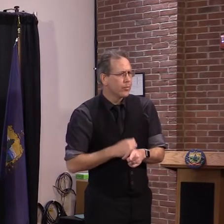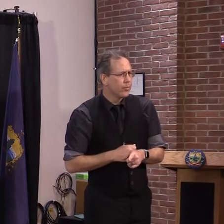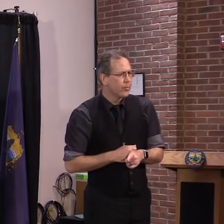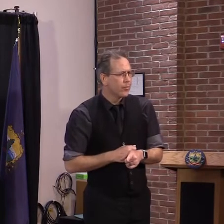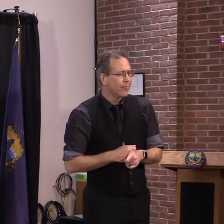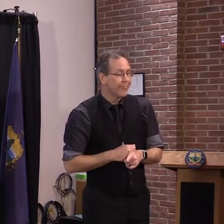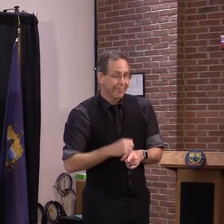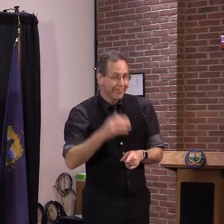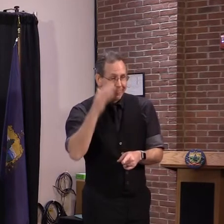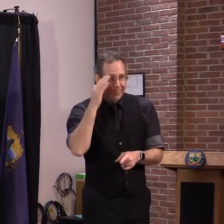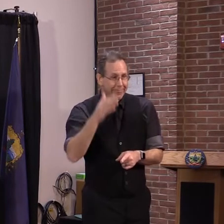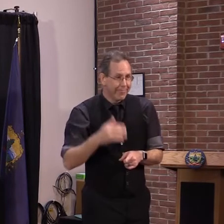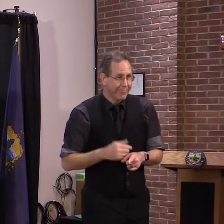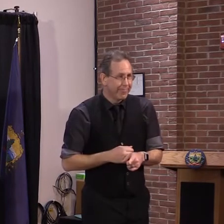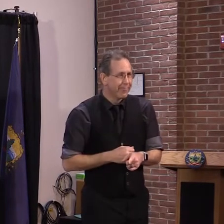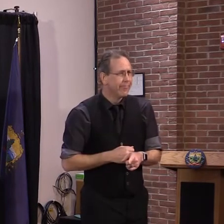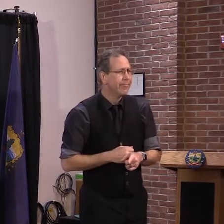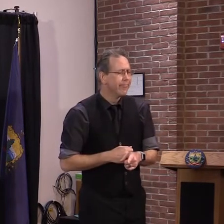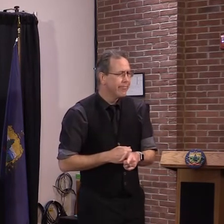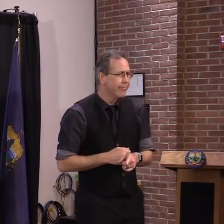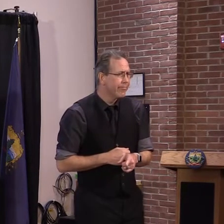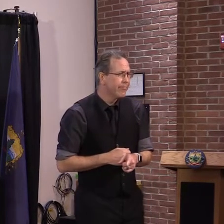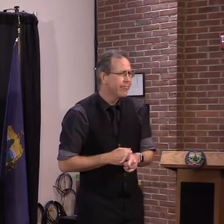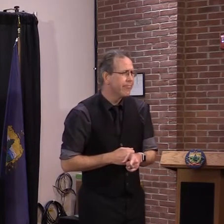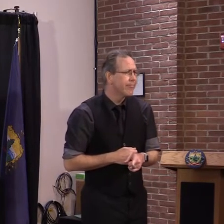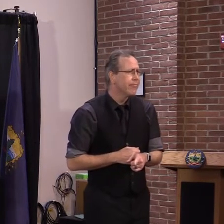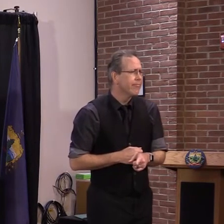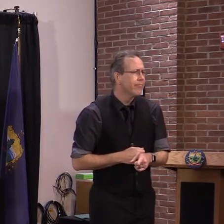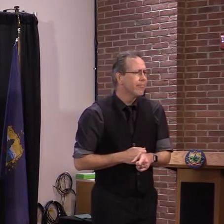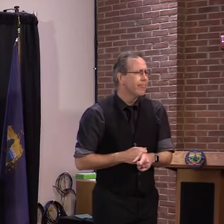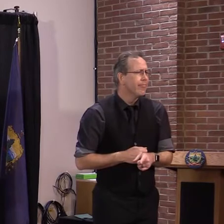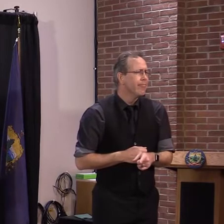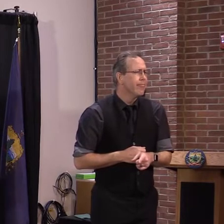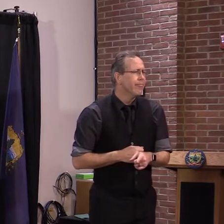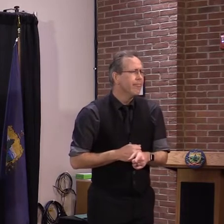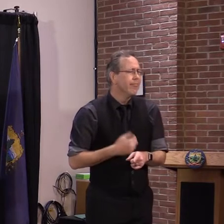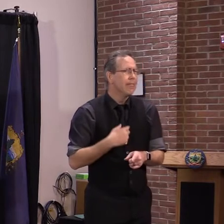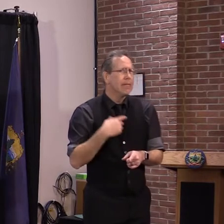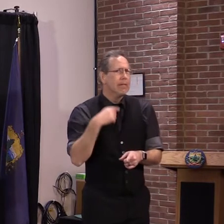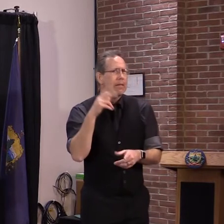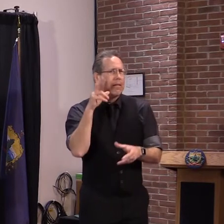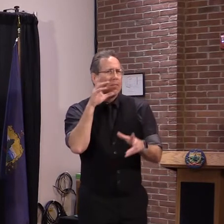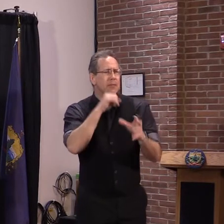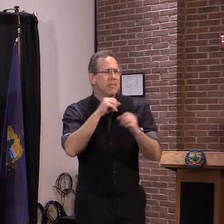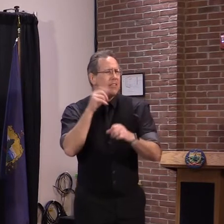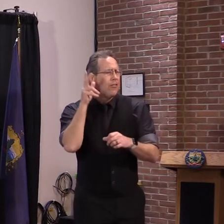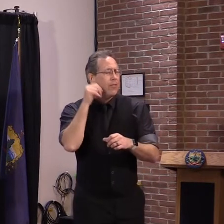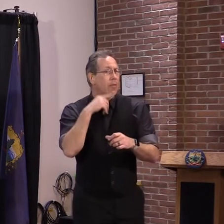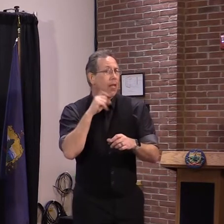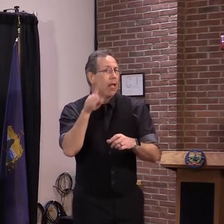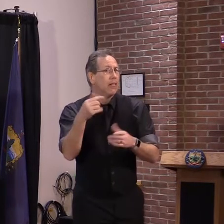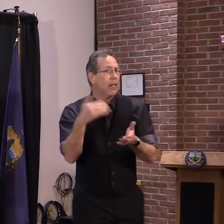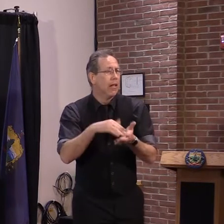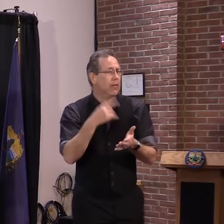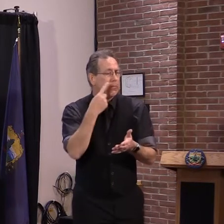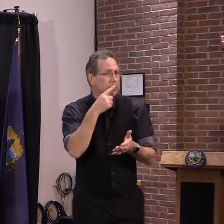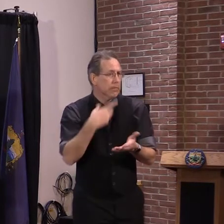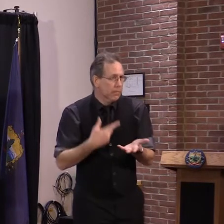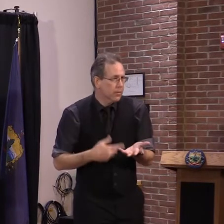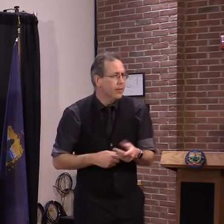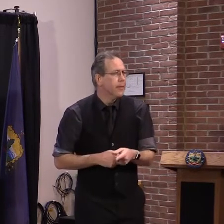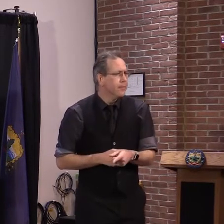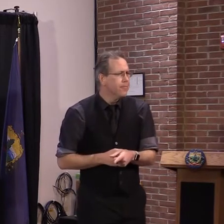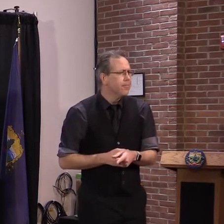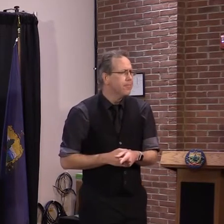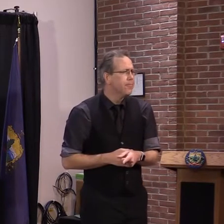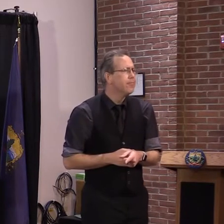Jason. I'm sorry if this question was already asked. I couldn't hear some of the earlier questions. Do we have a sense for how many schools